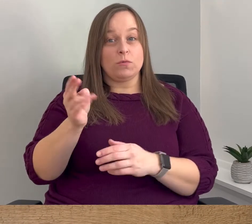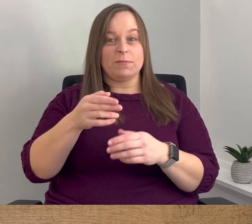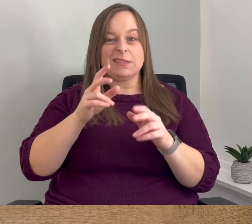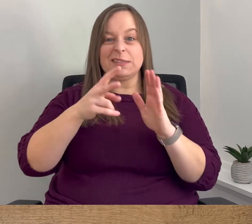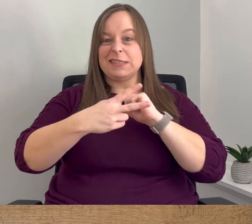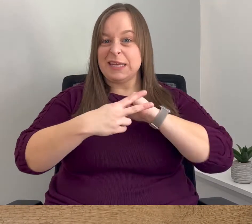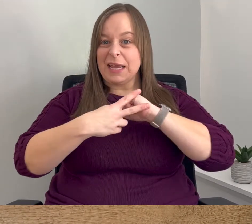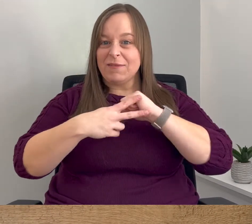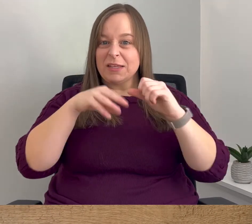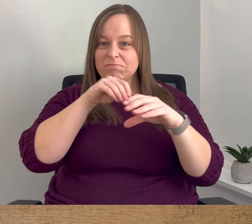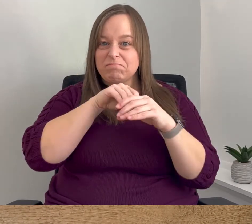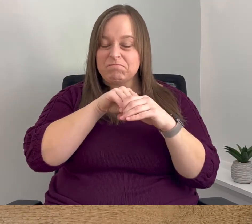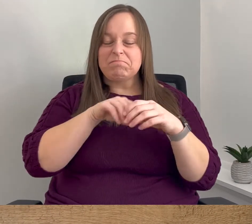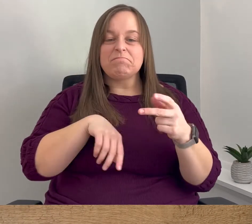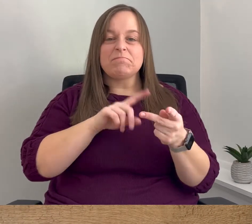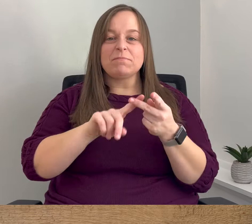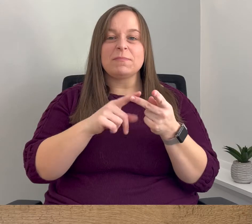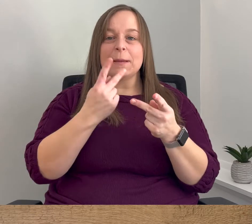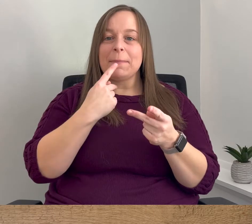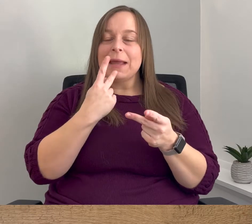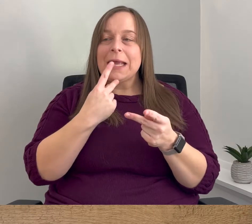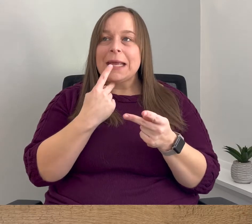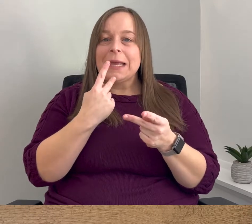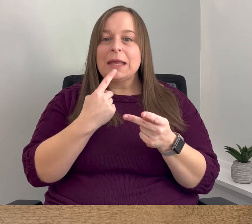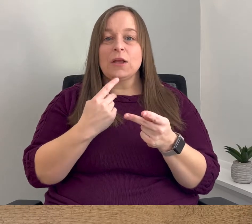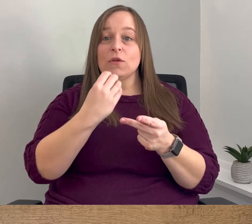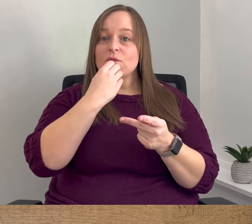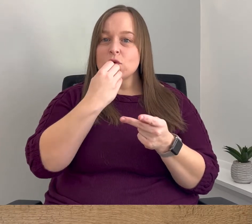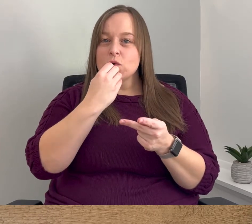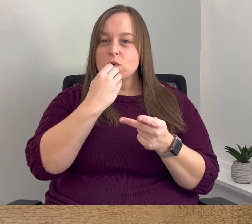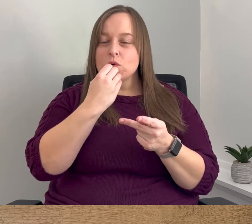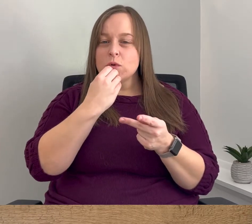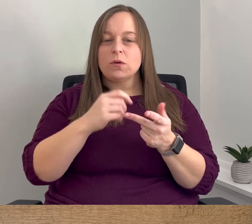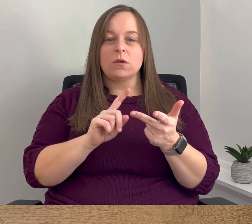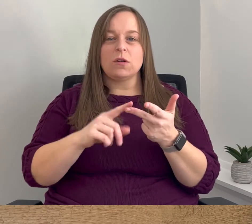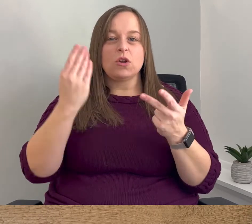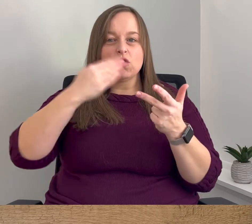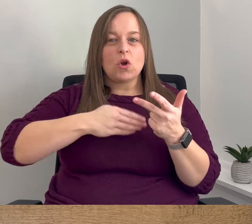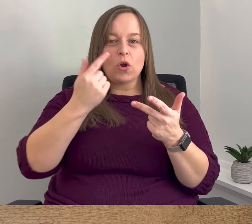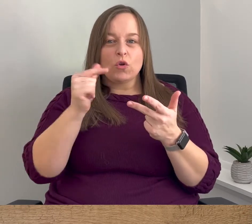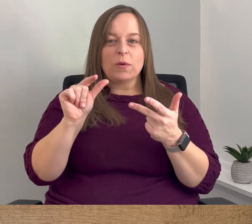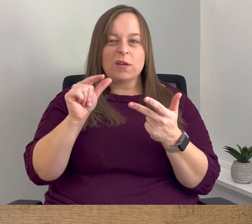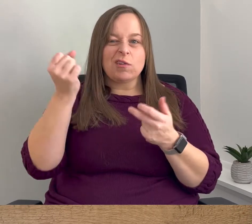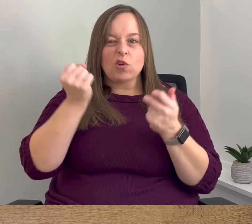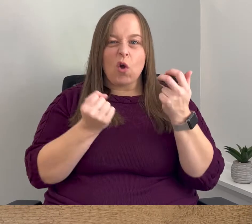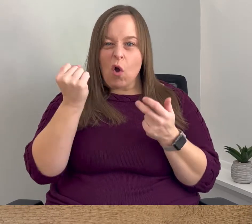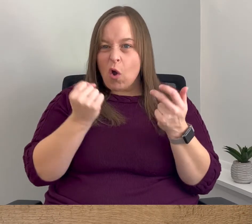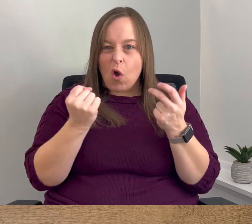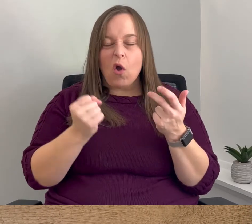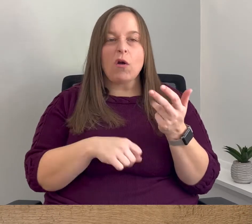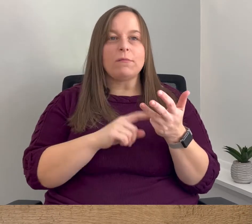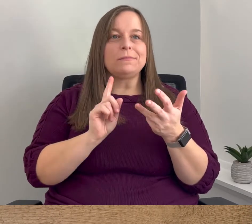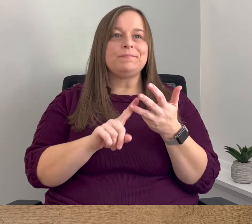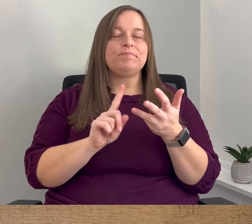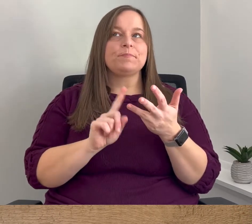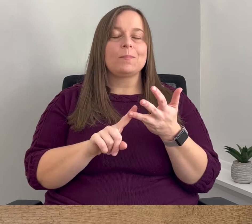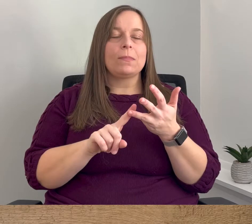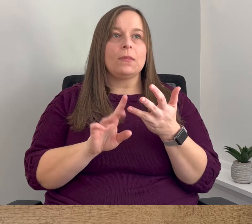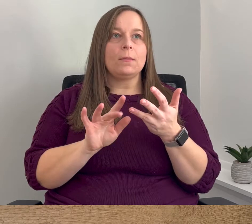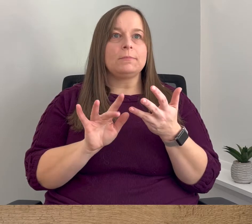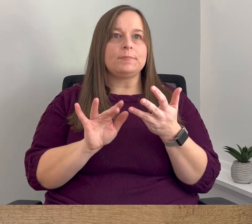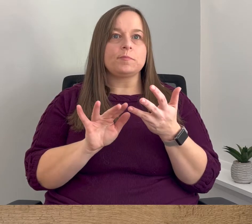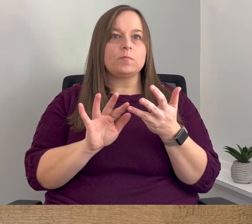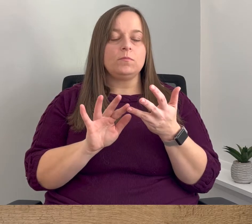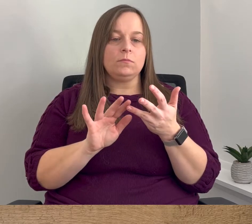this blue here is savings. This pink color is food. The dark green is car